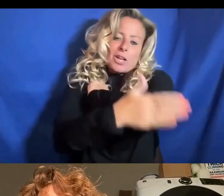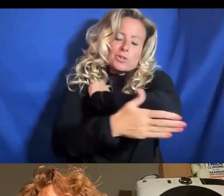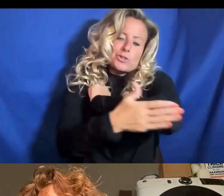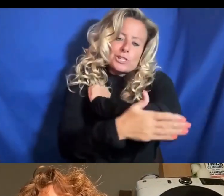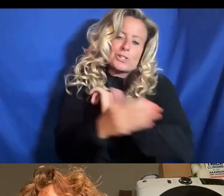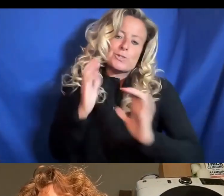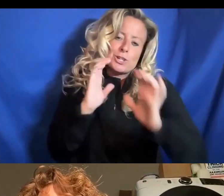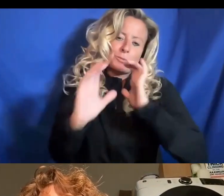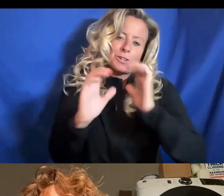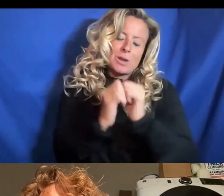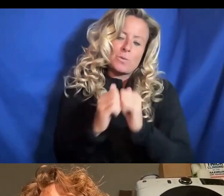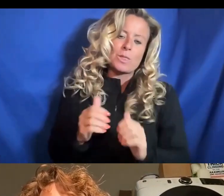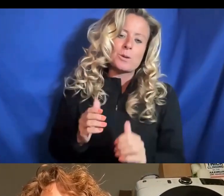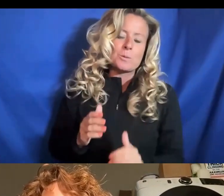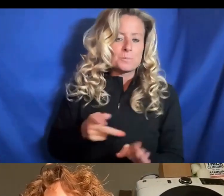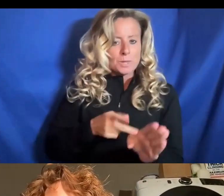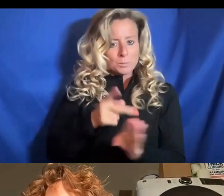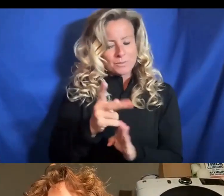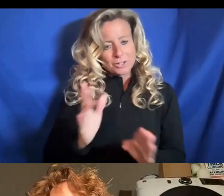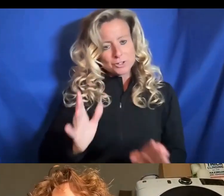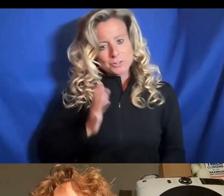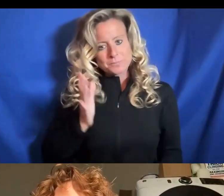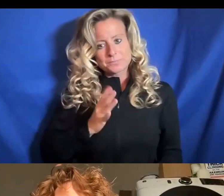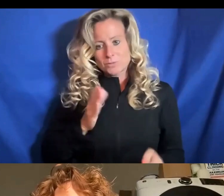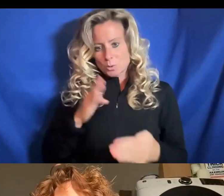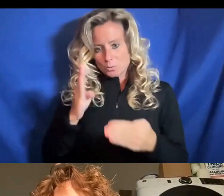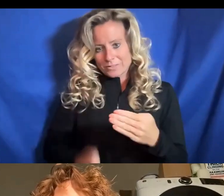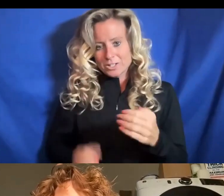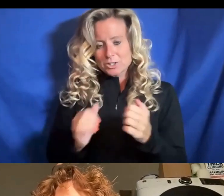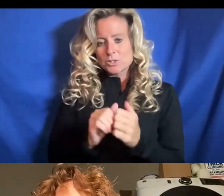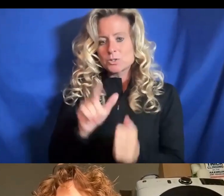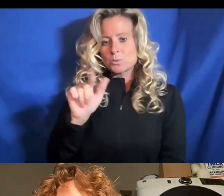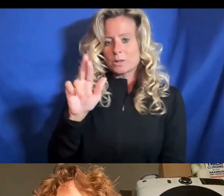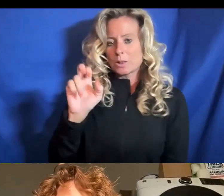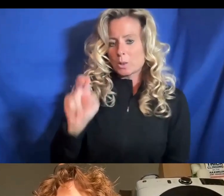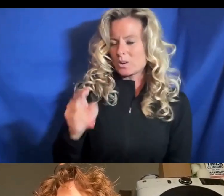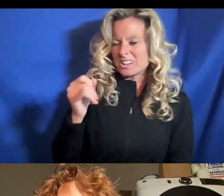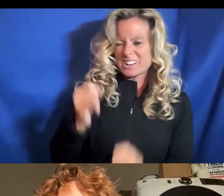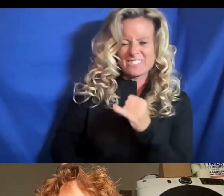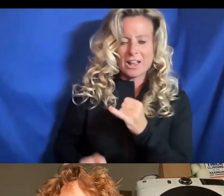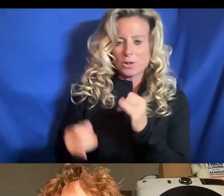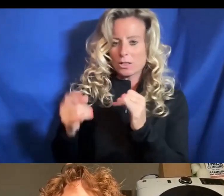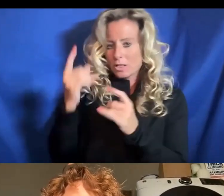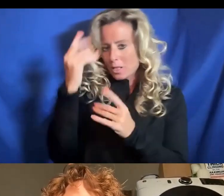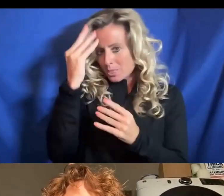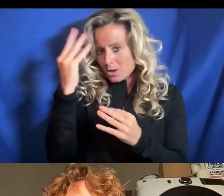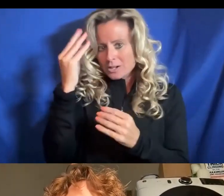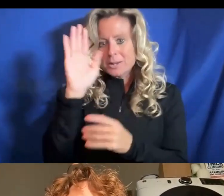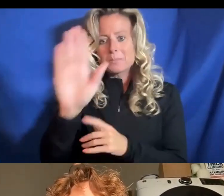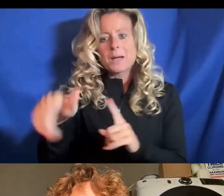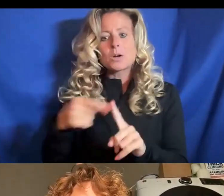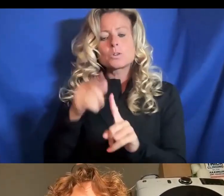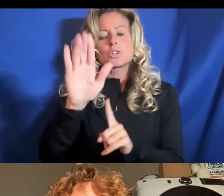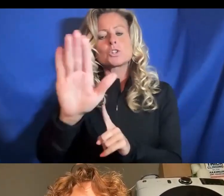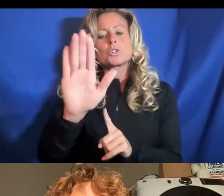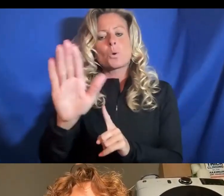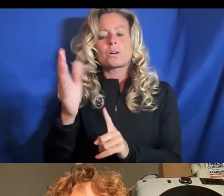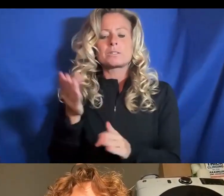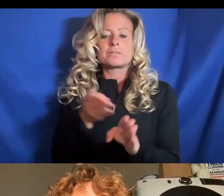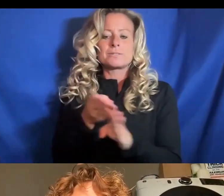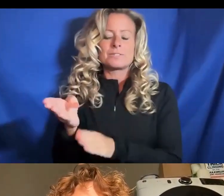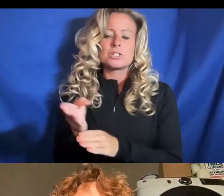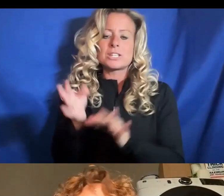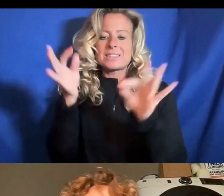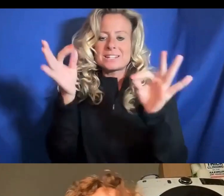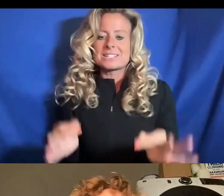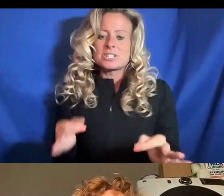with professionalism. We'll wrap up with Lauren and just a final thought from you about, the